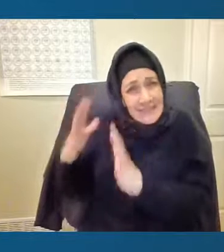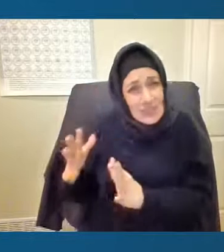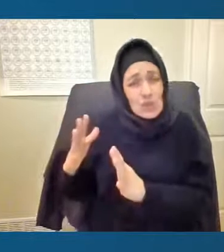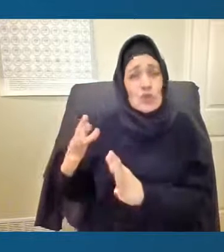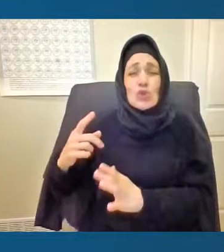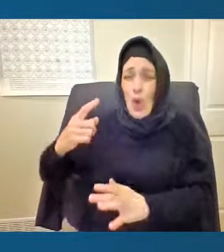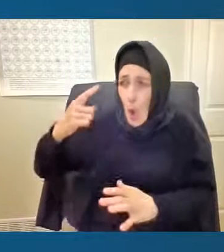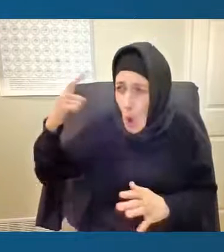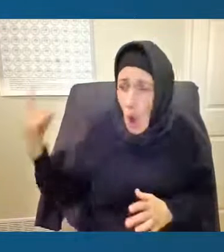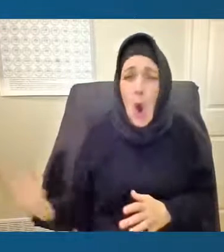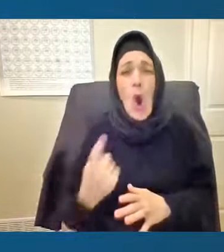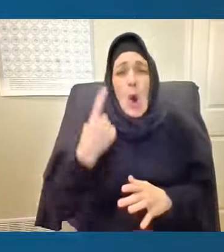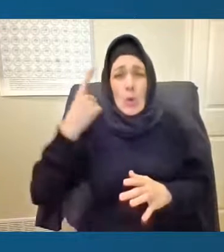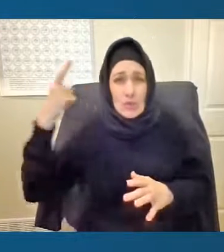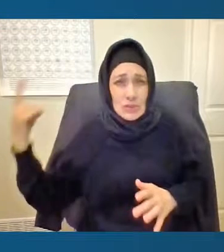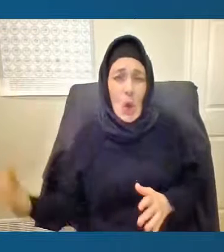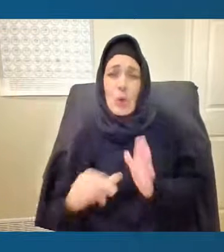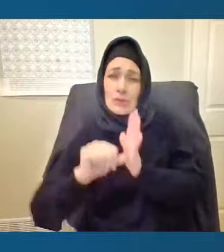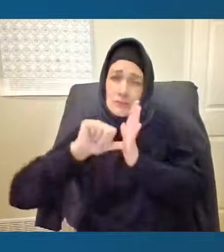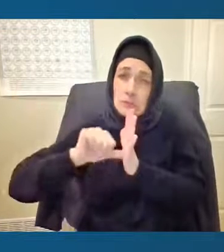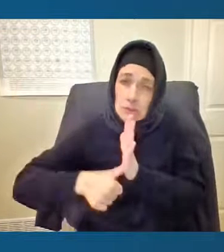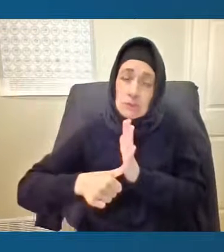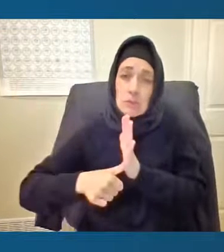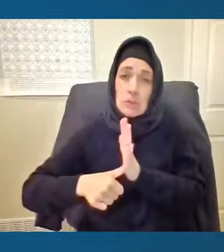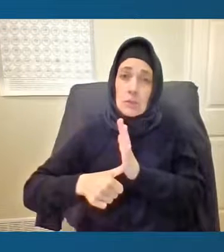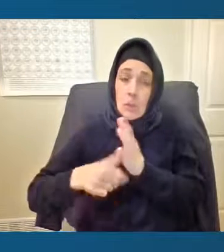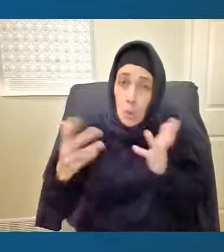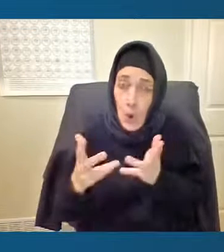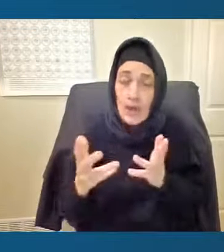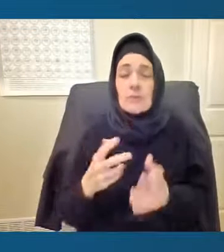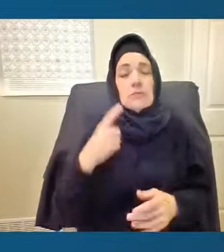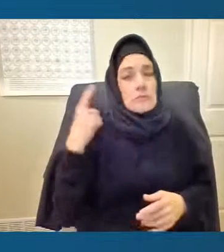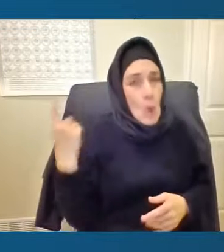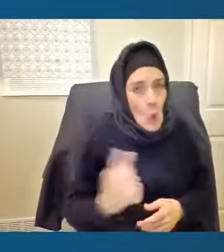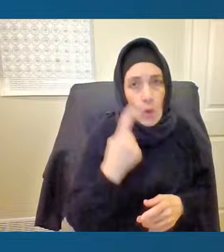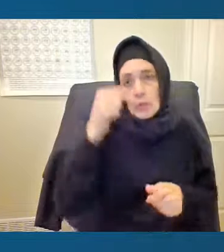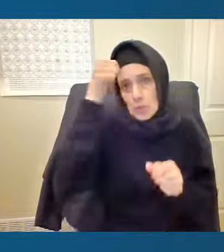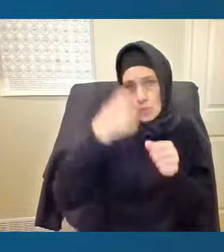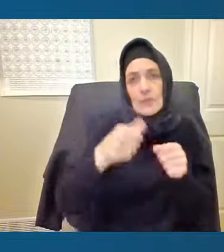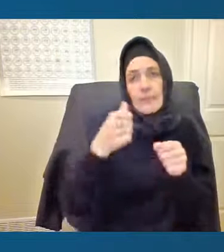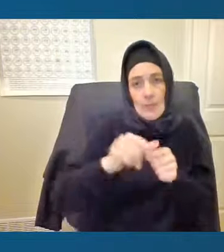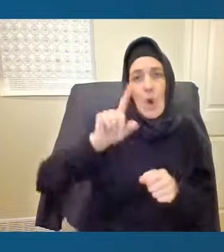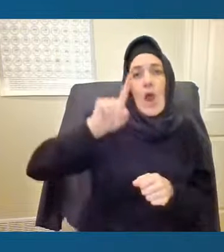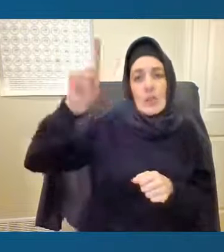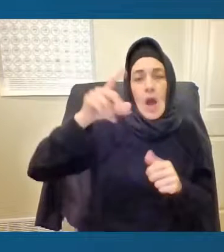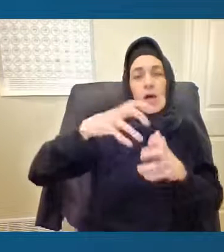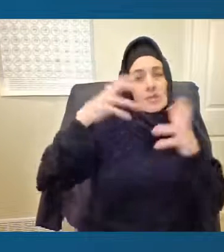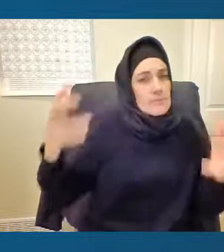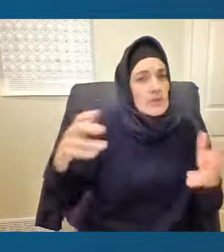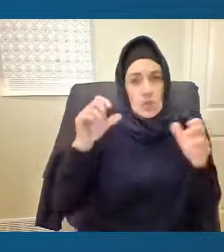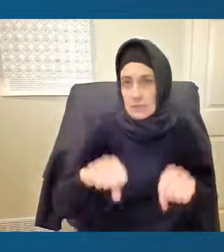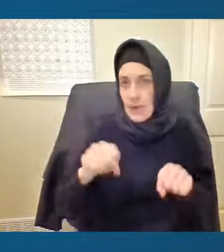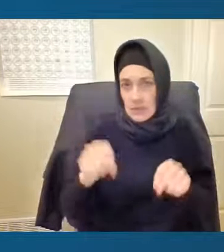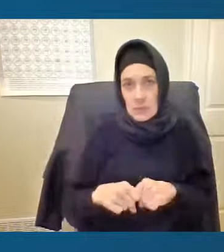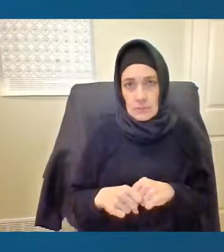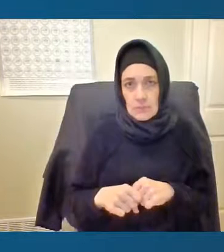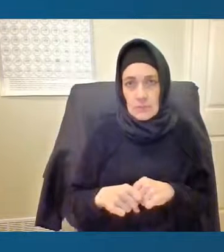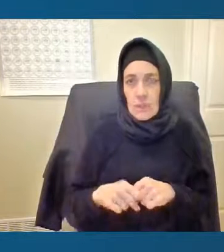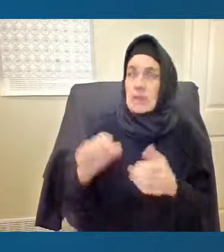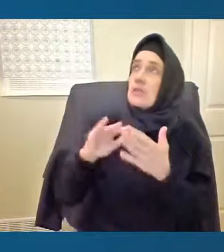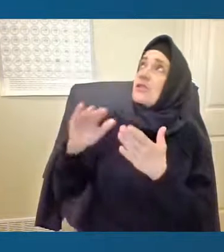with us, your tongue remembering Allah subhanahu wa ta'ala as much as possible. Astaghfirullah,